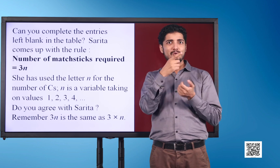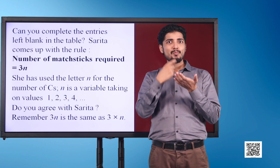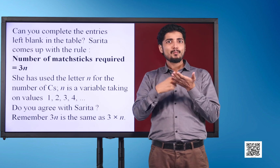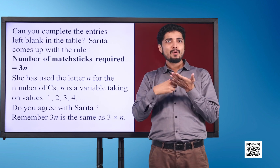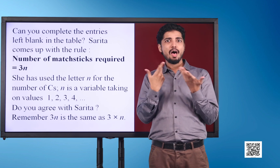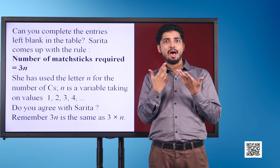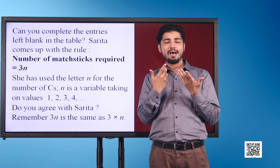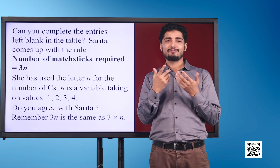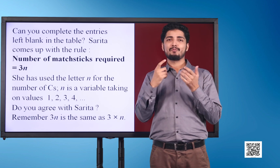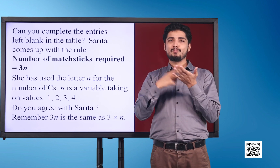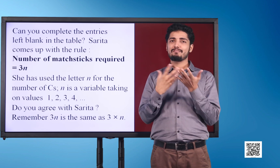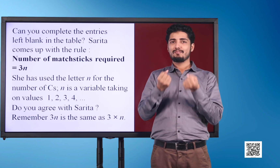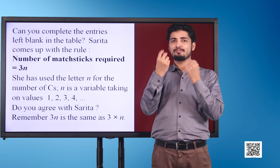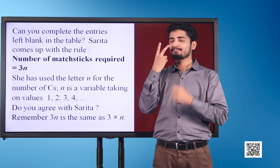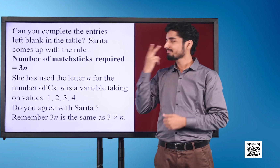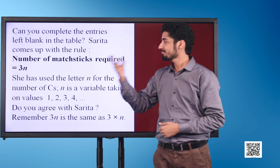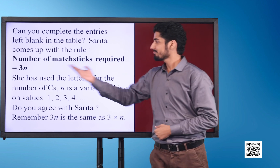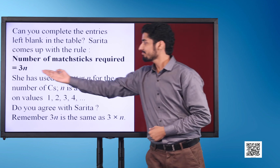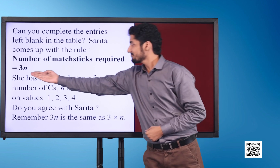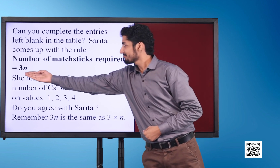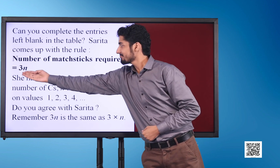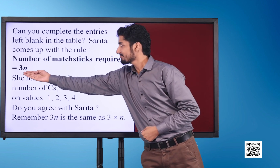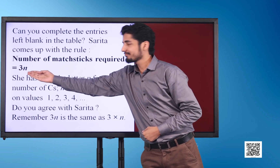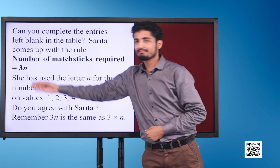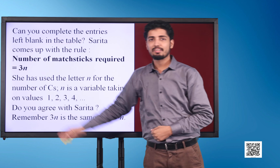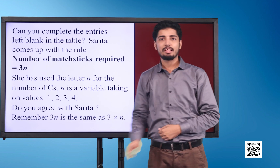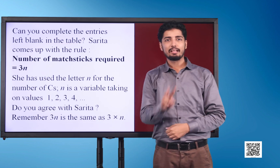Number of matchsticks required is equal to 3n.